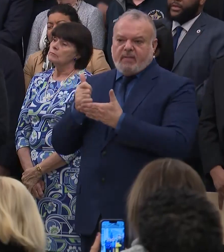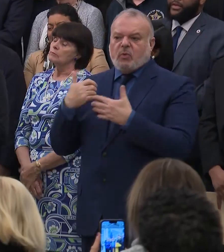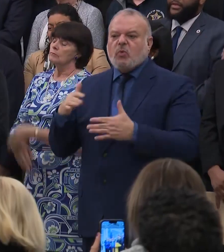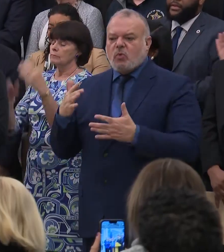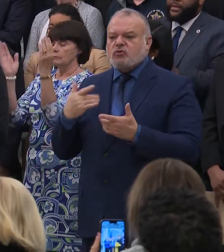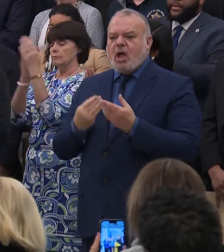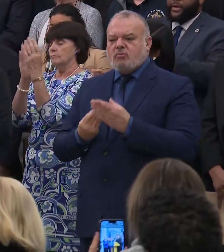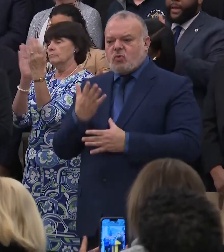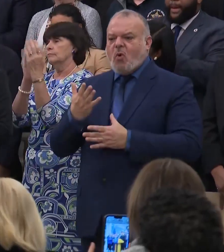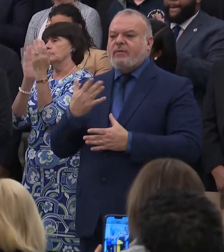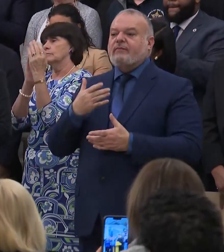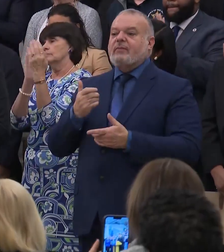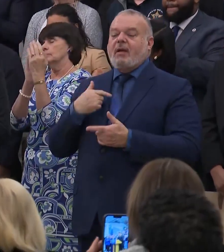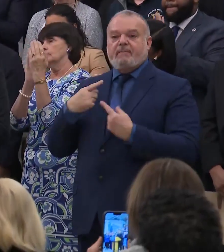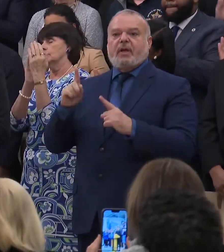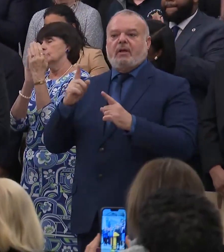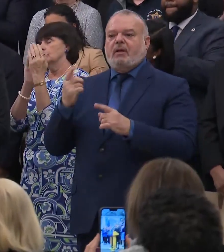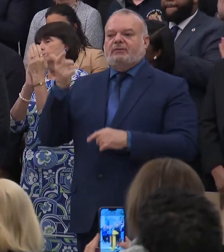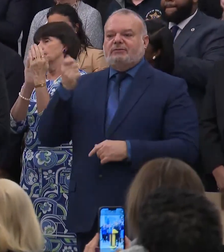graduated.